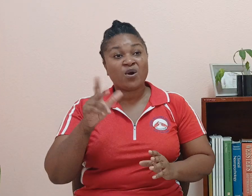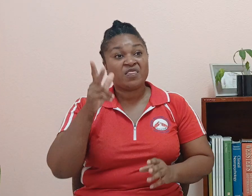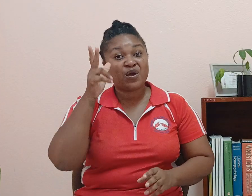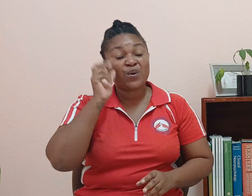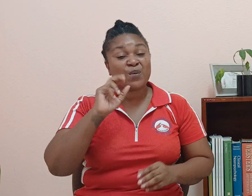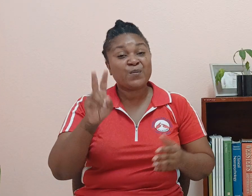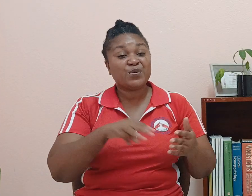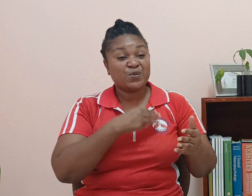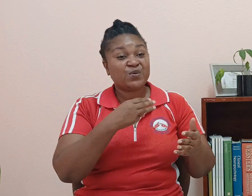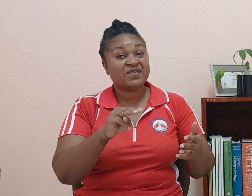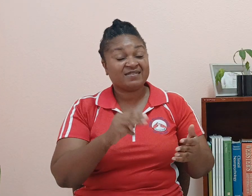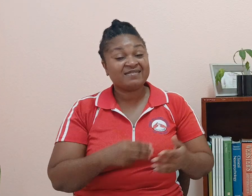music.